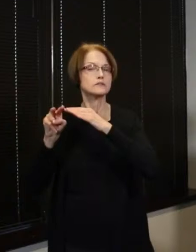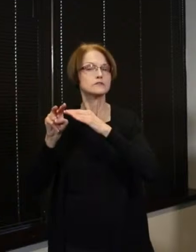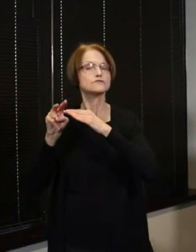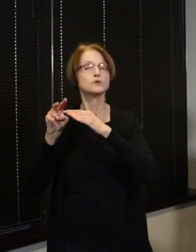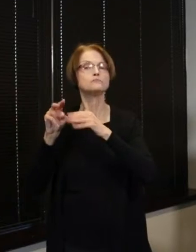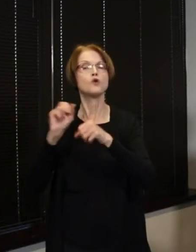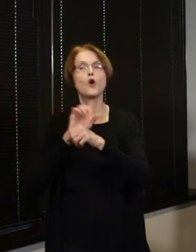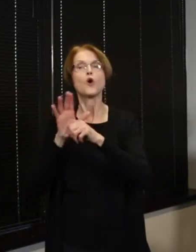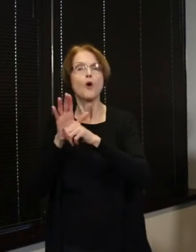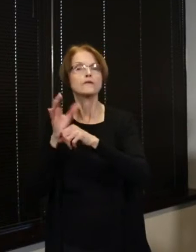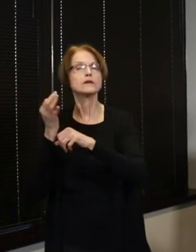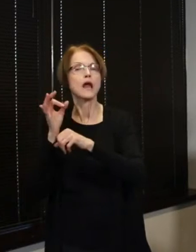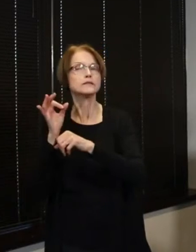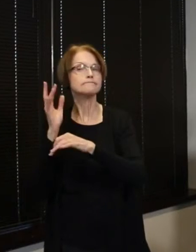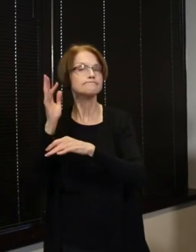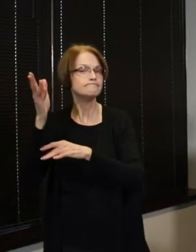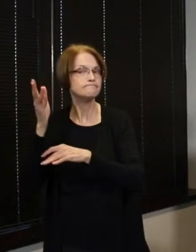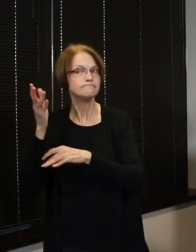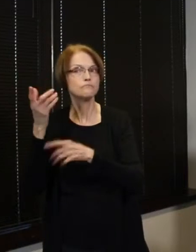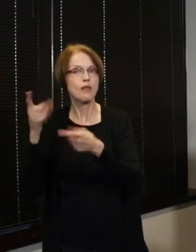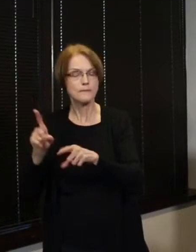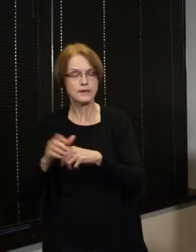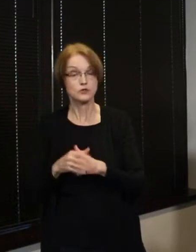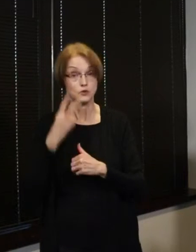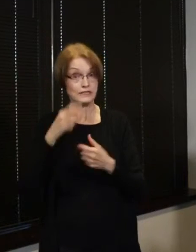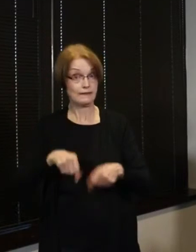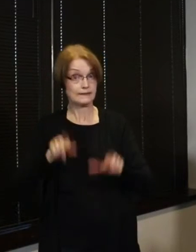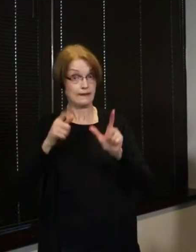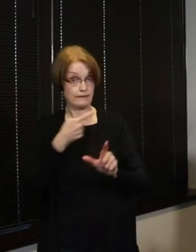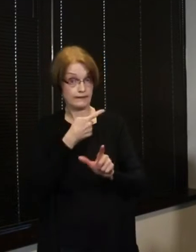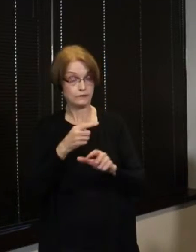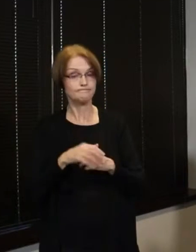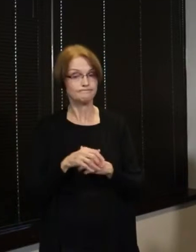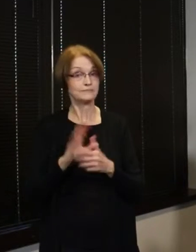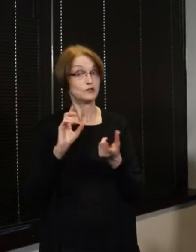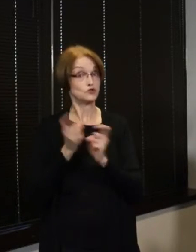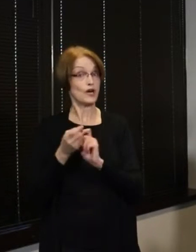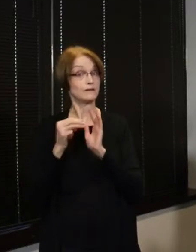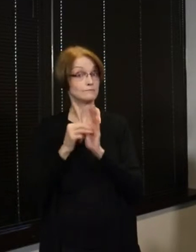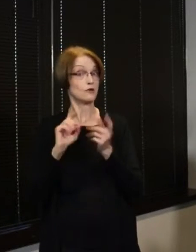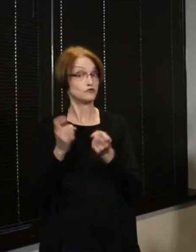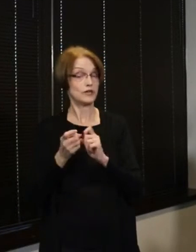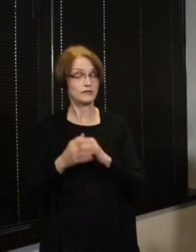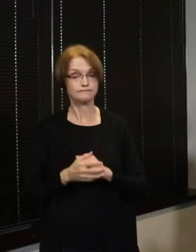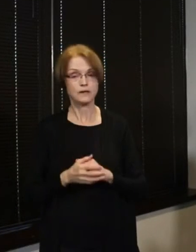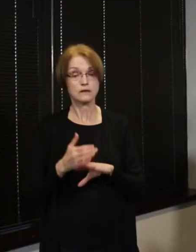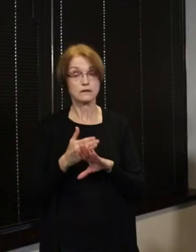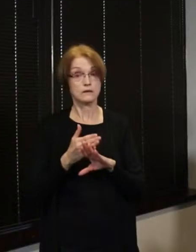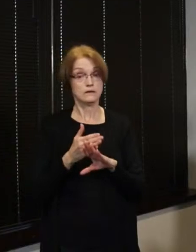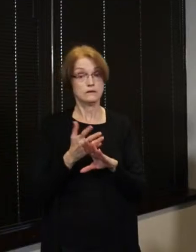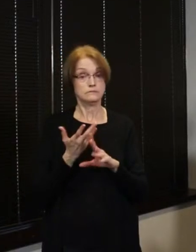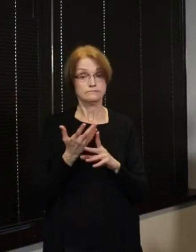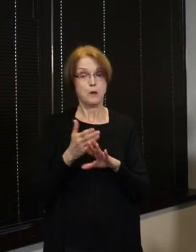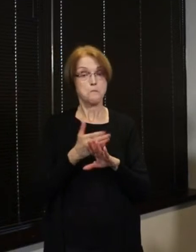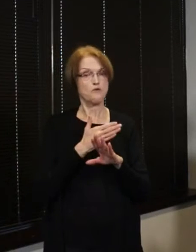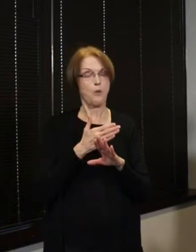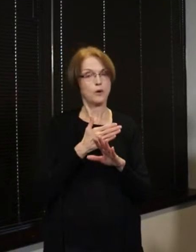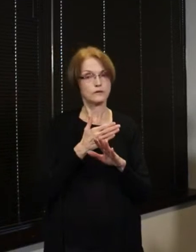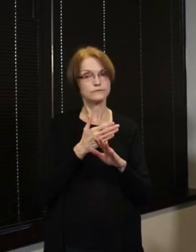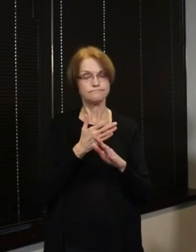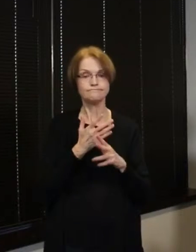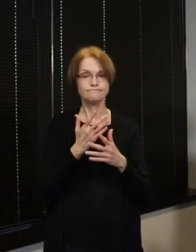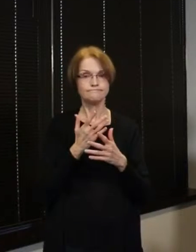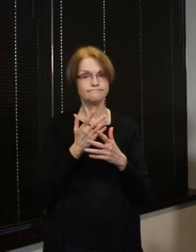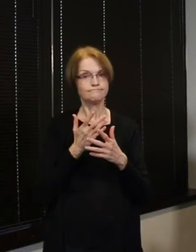COVID-19. And you can see on this slide here that it has changed. So before, the graphs were going